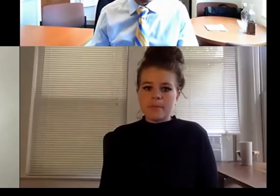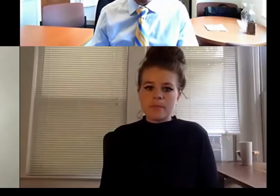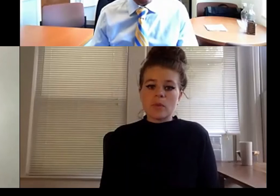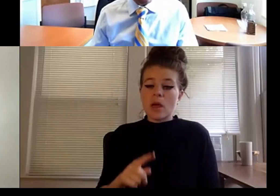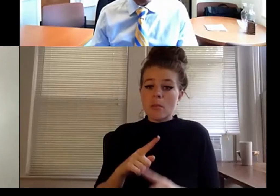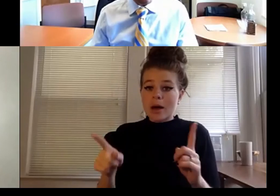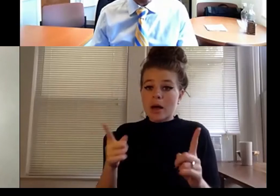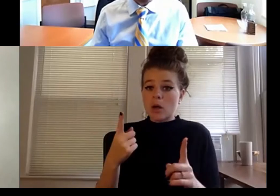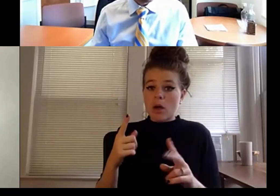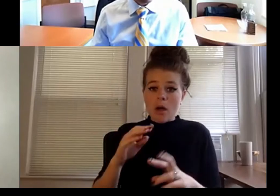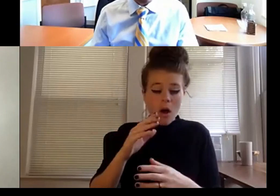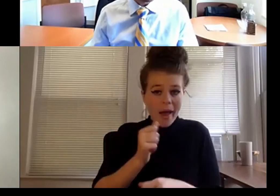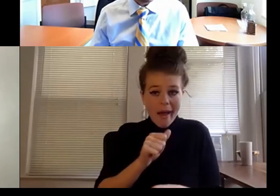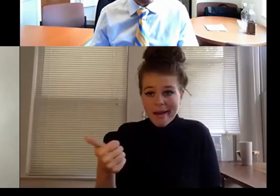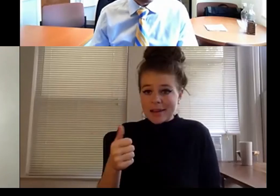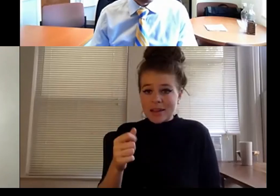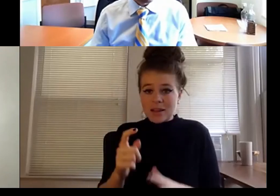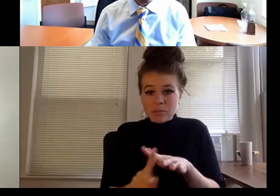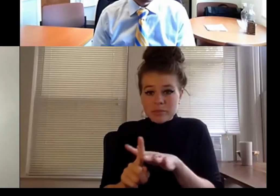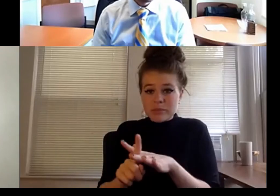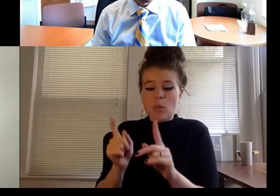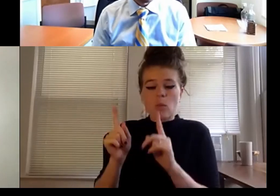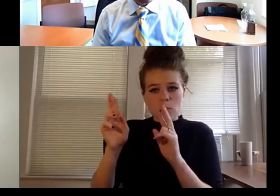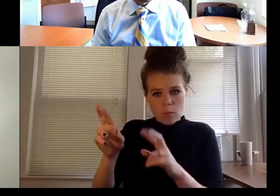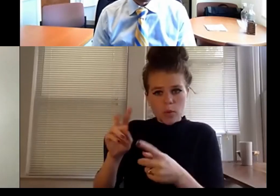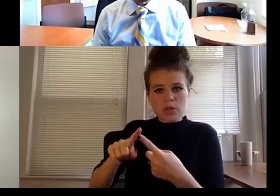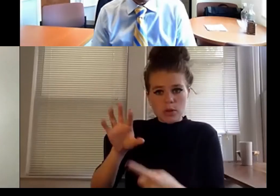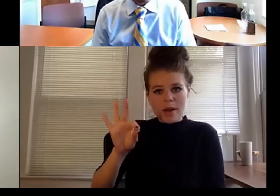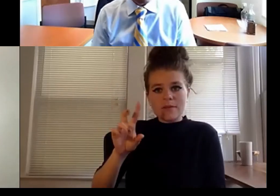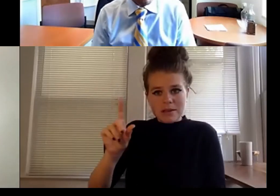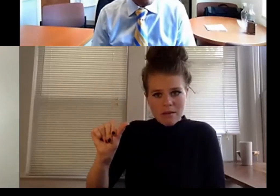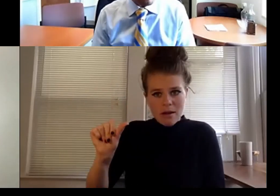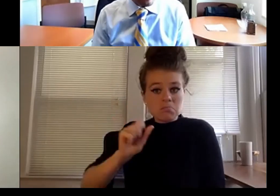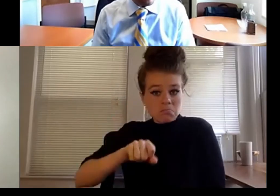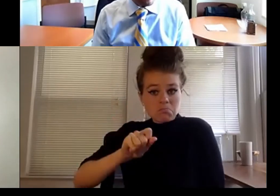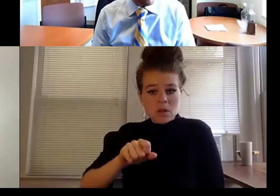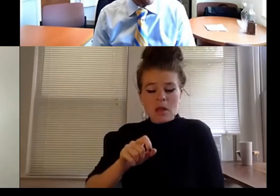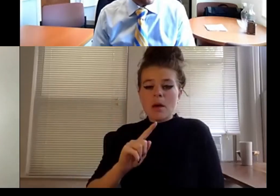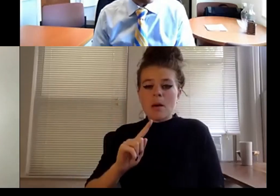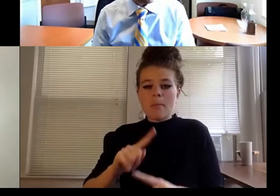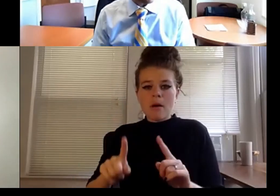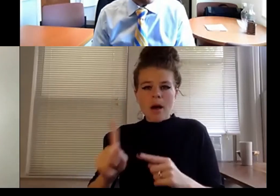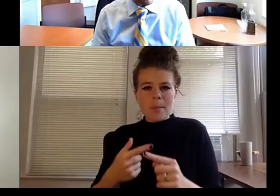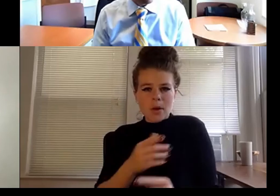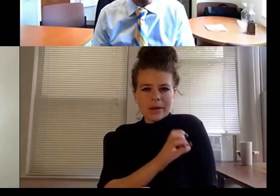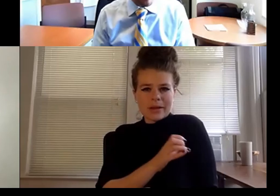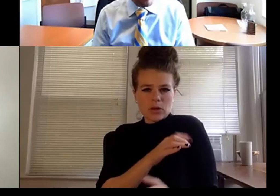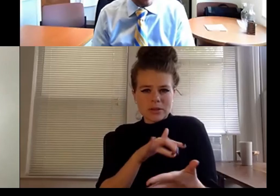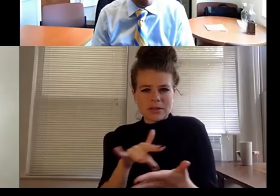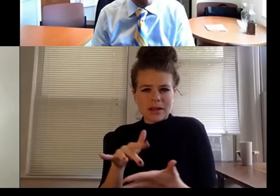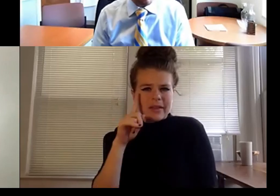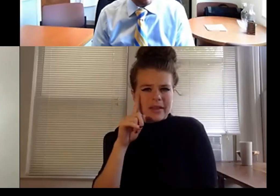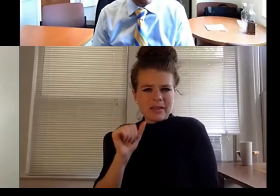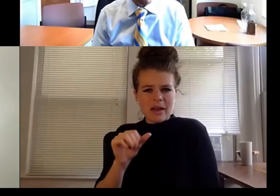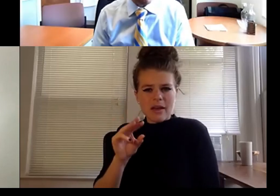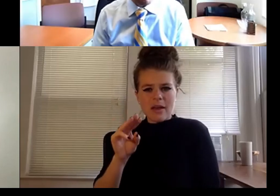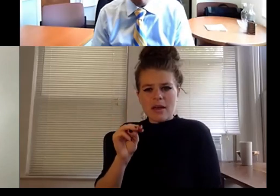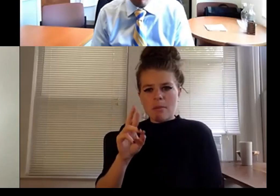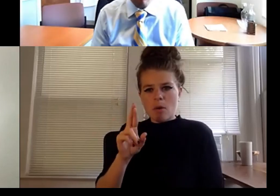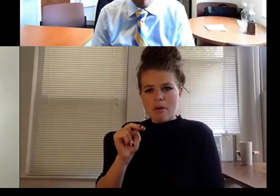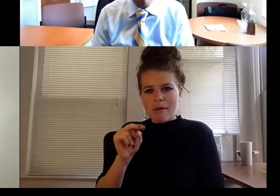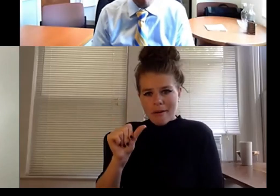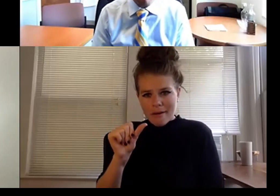reporting all these side effects, so this continues. But about the clinical studies, I think this mRNA